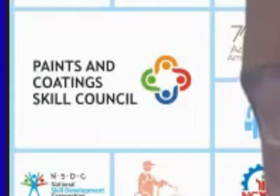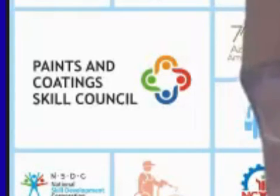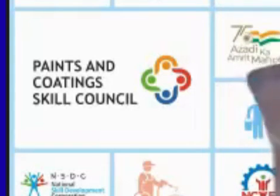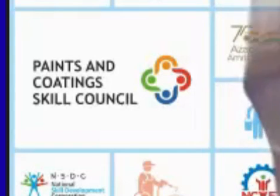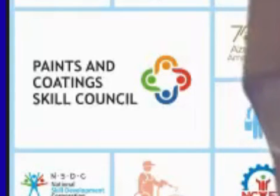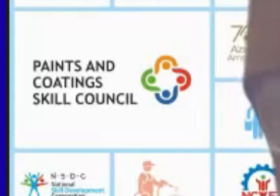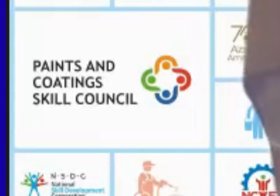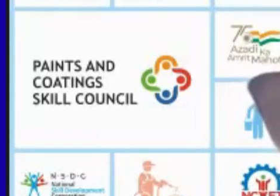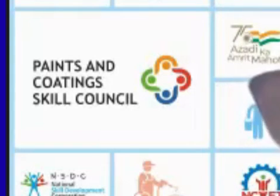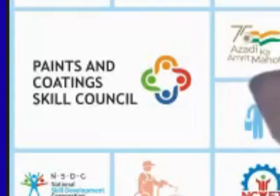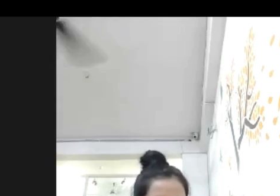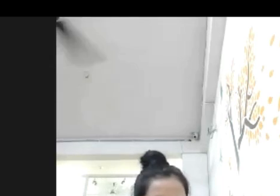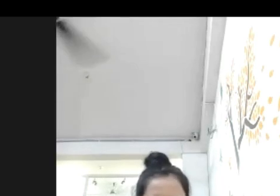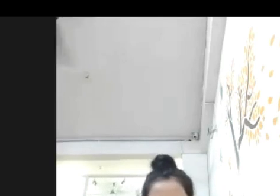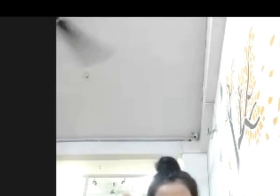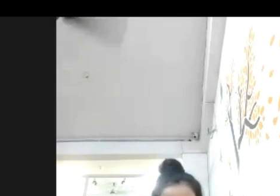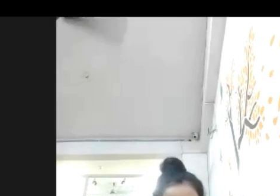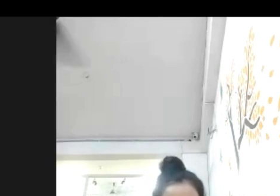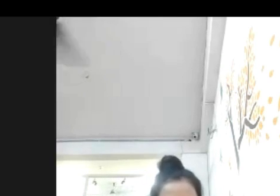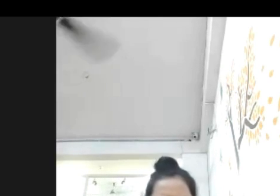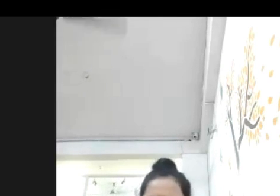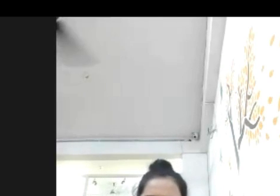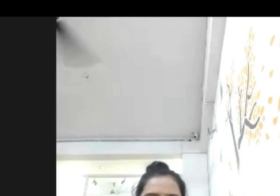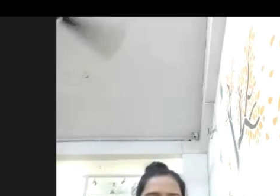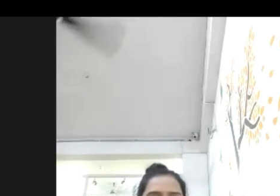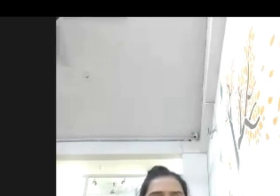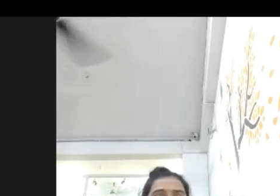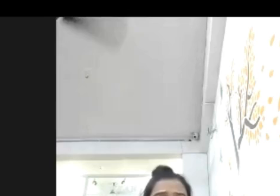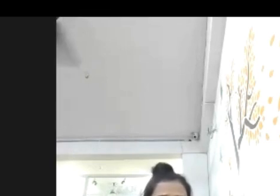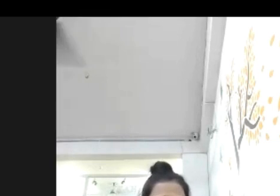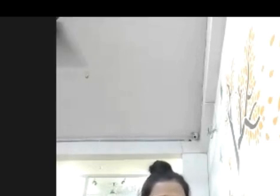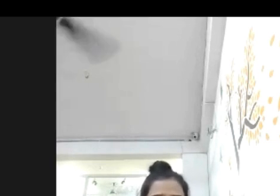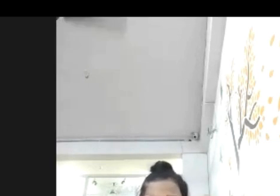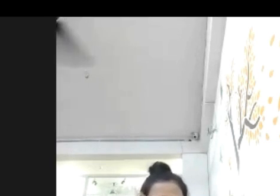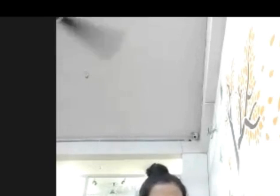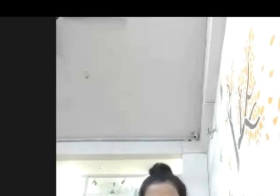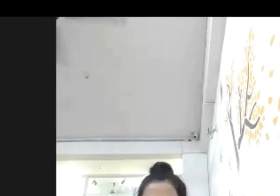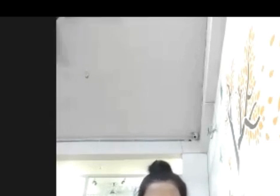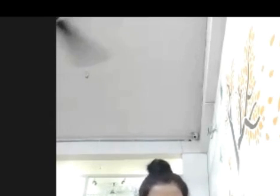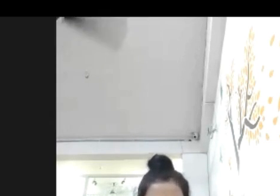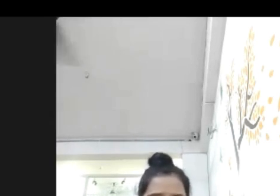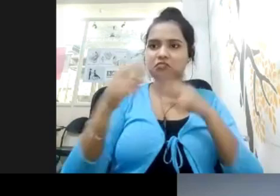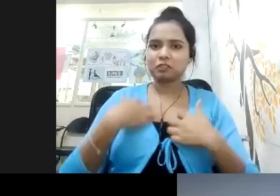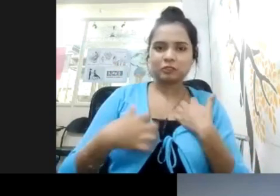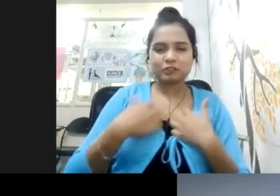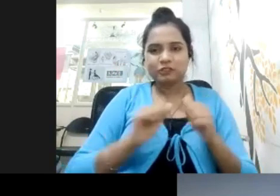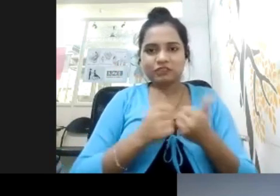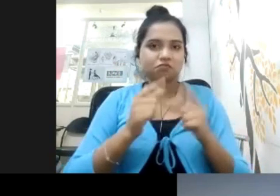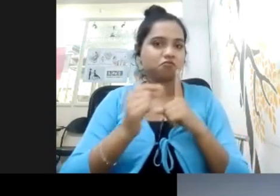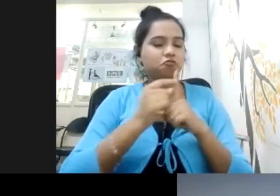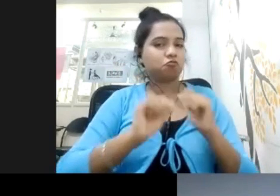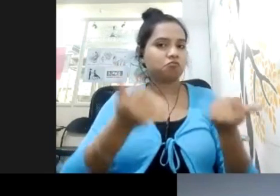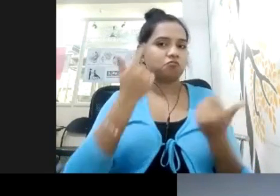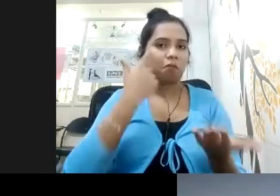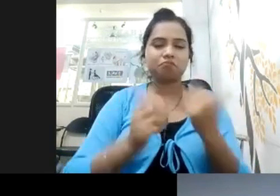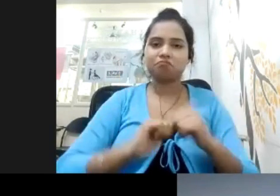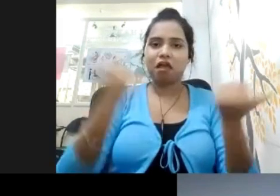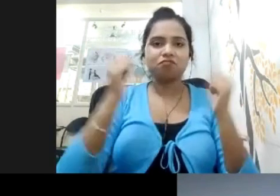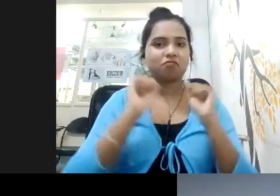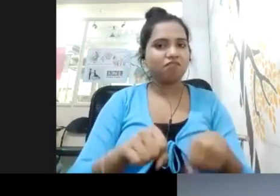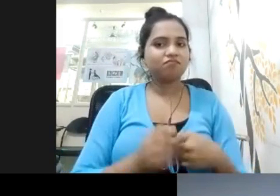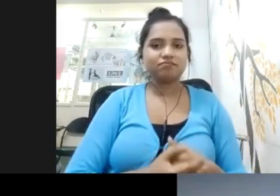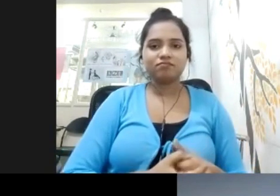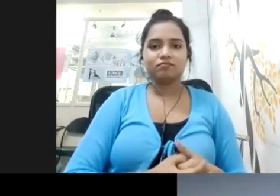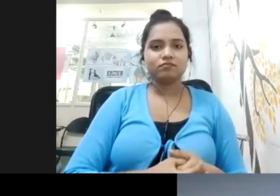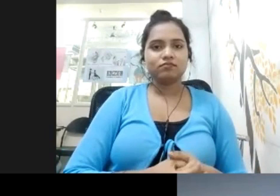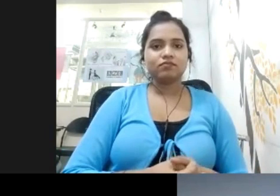not, what has been done. Because if it is an incomplete painting, normally no marks are given. What practical